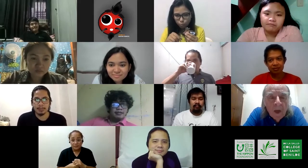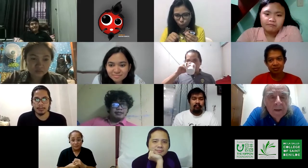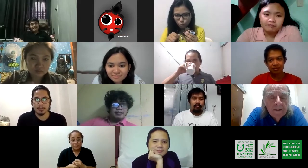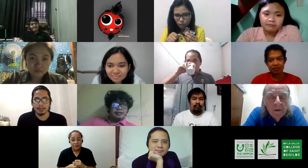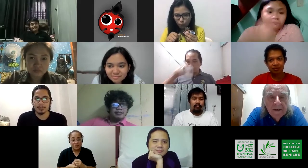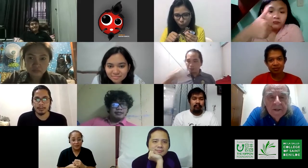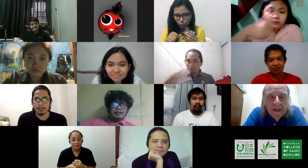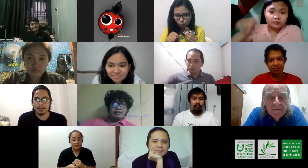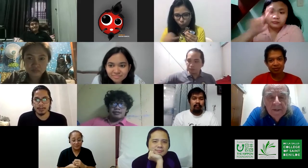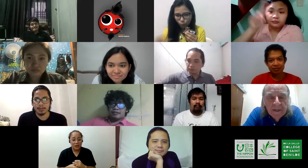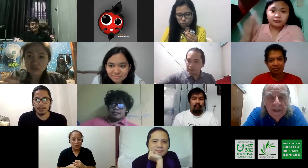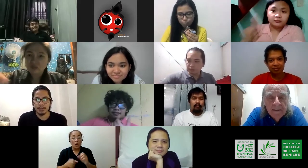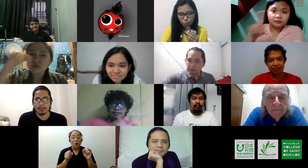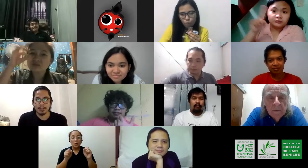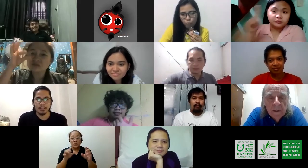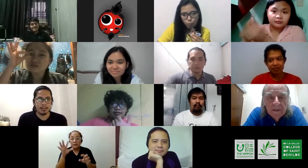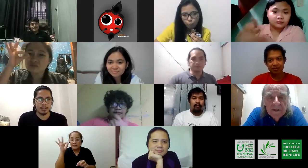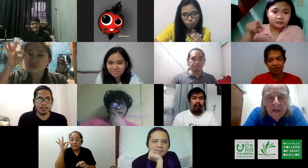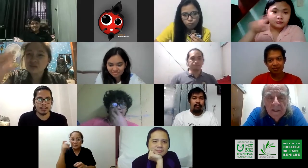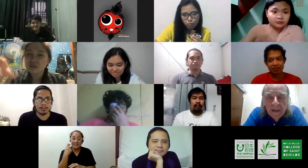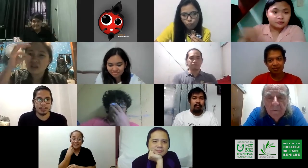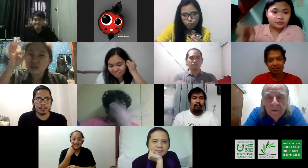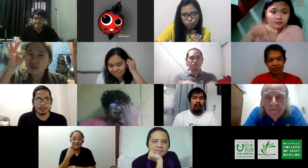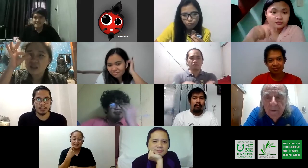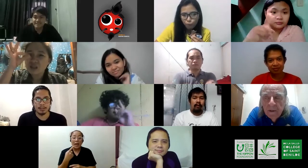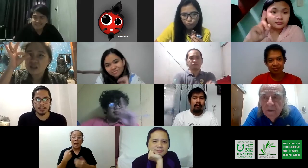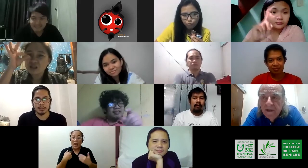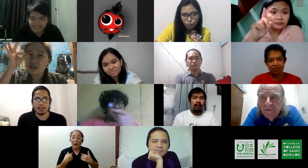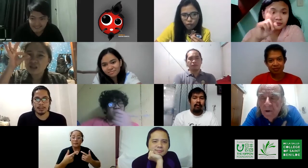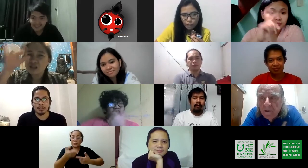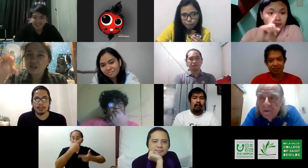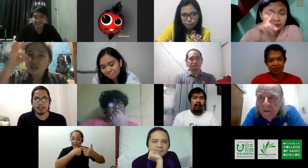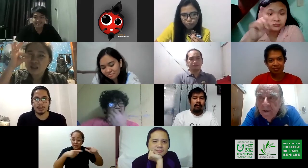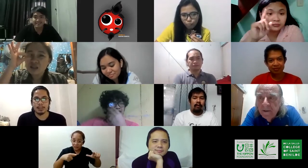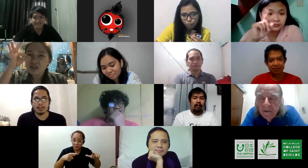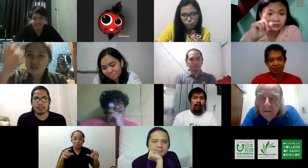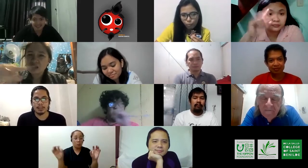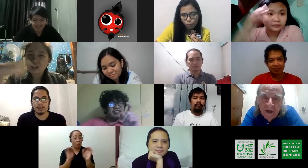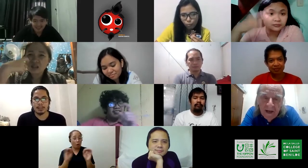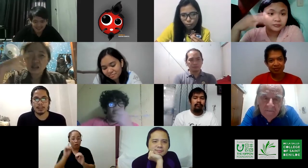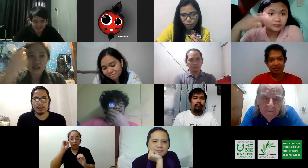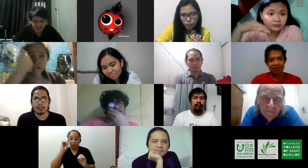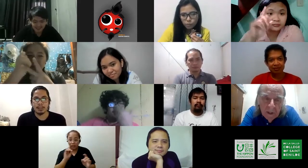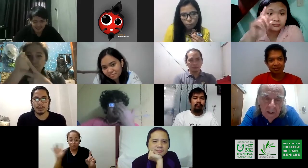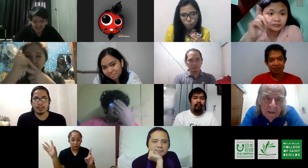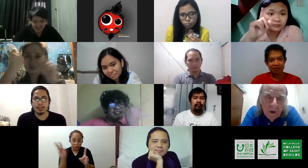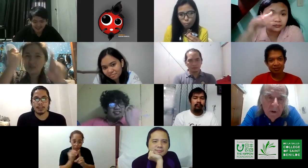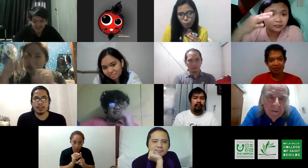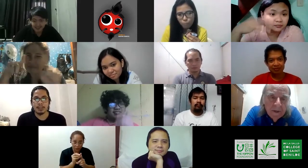So as Jasmine said, there's a sign language, but no deaf culture in the 5 small